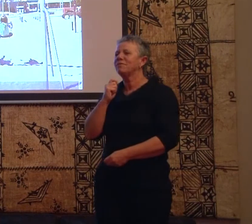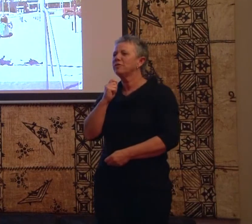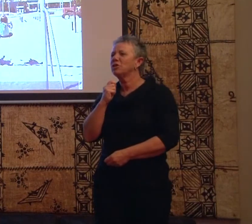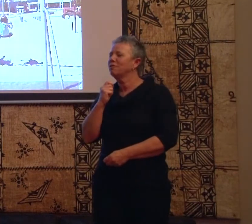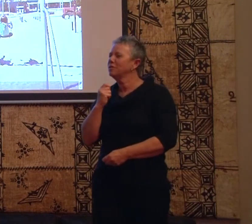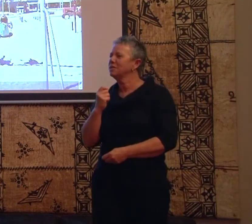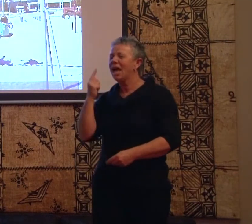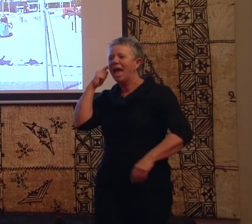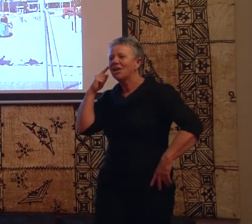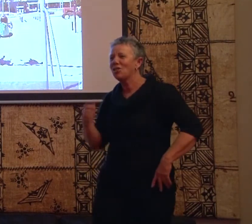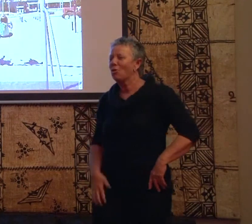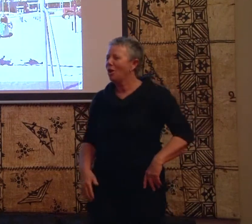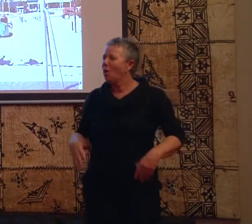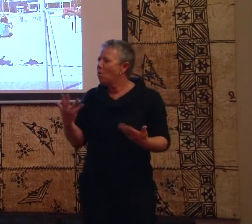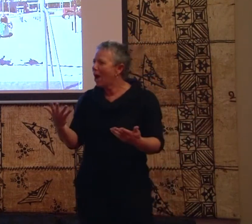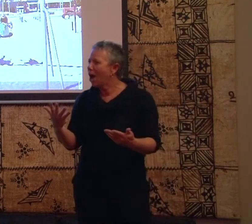thinking, I wonder if that's